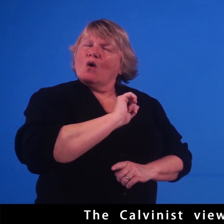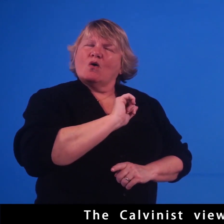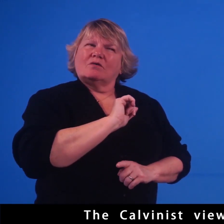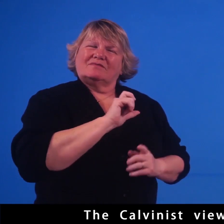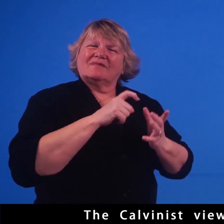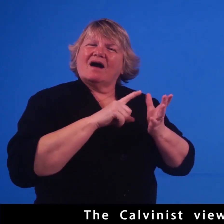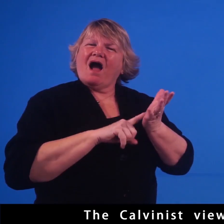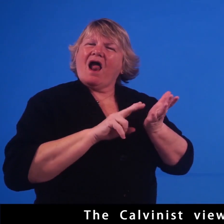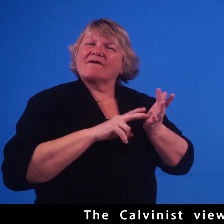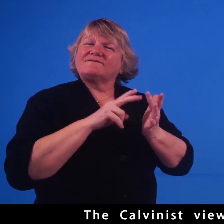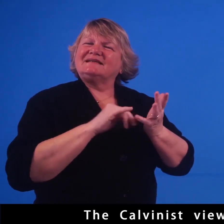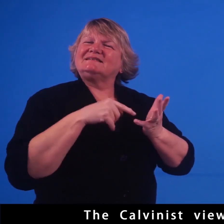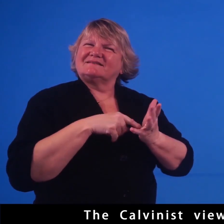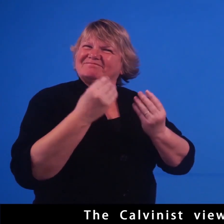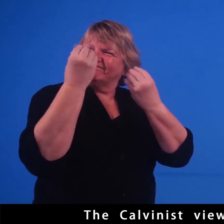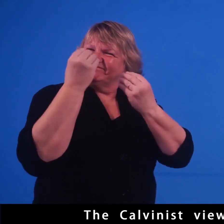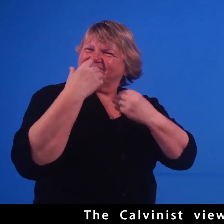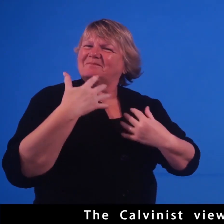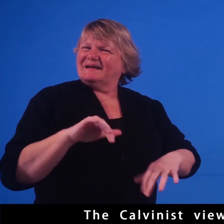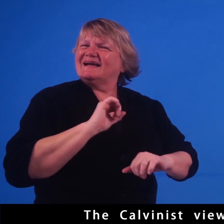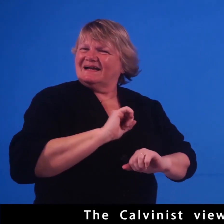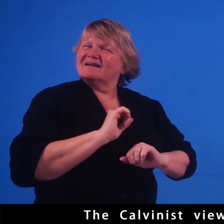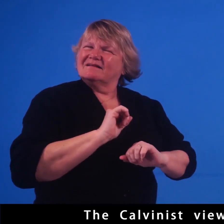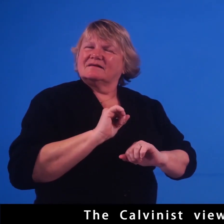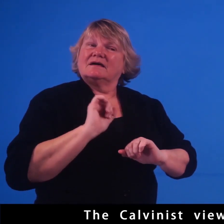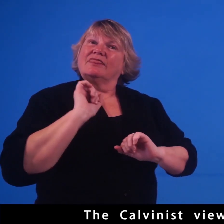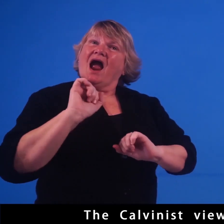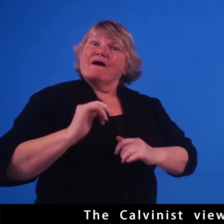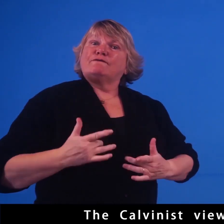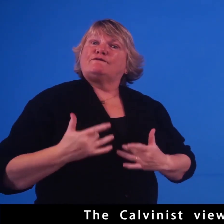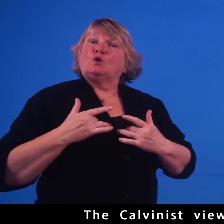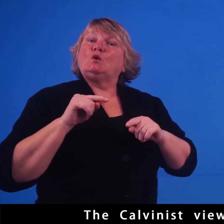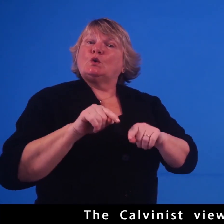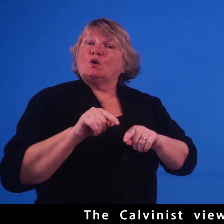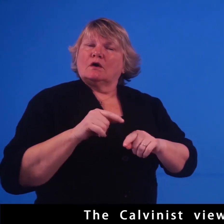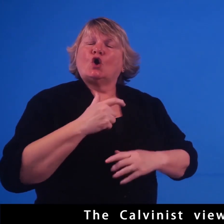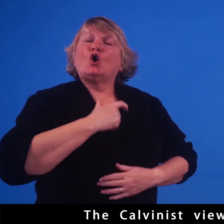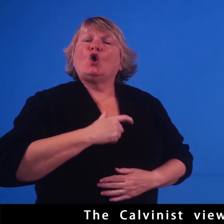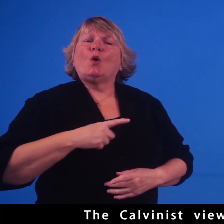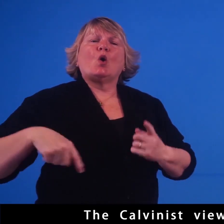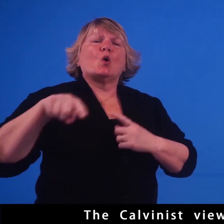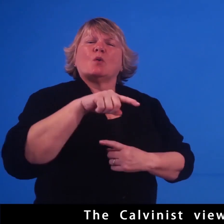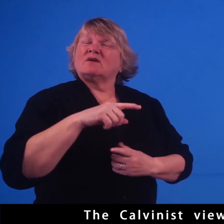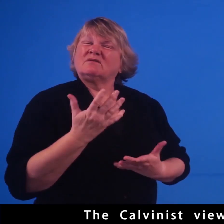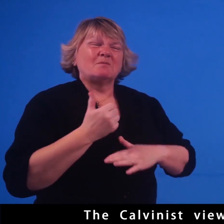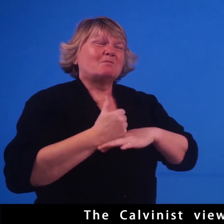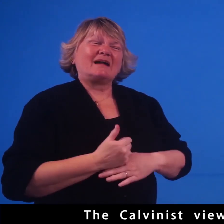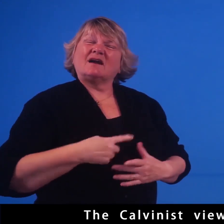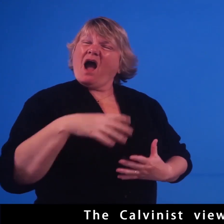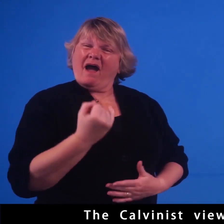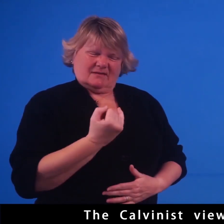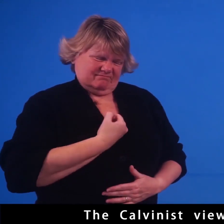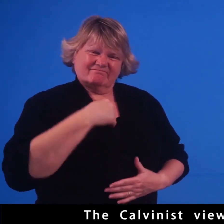The Calvinist view that human beings are basically sinful now seemed vindicated.